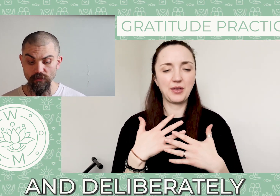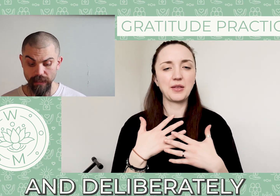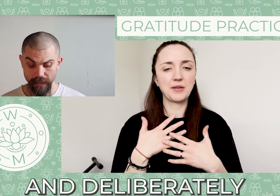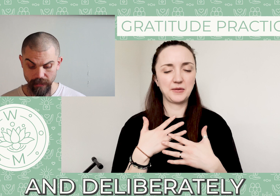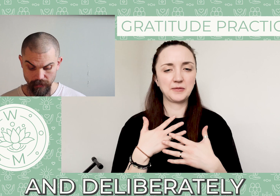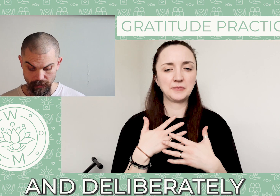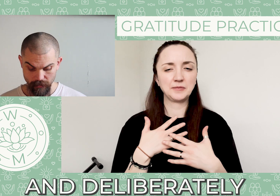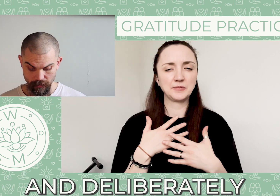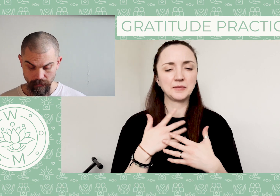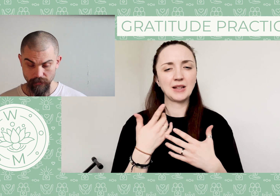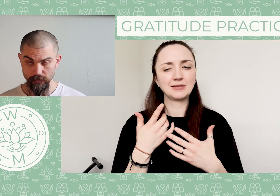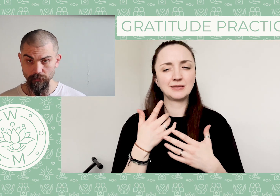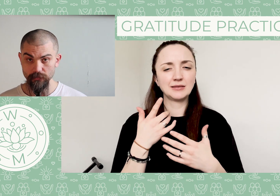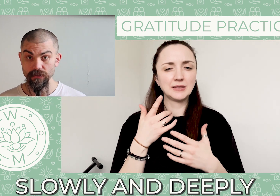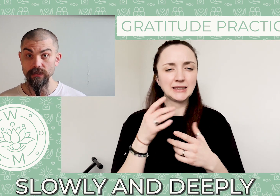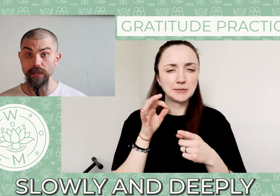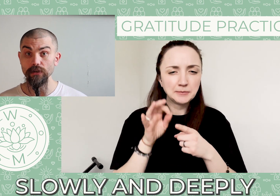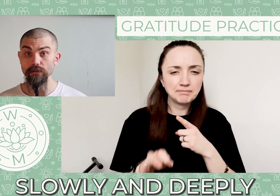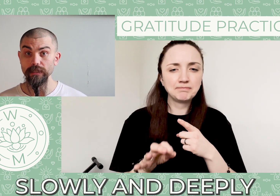and deliberately,